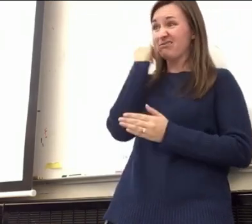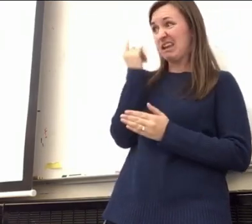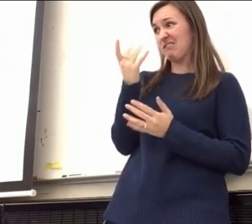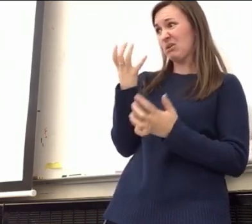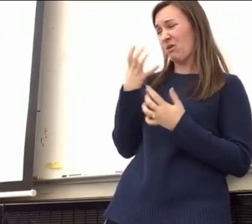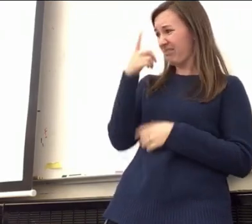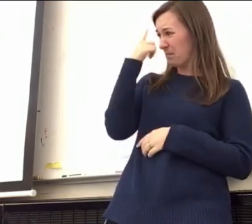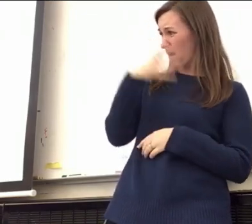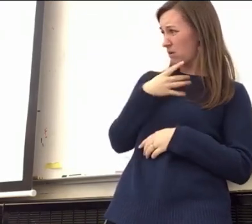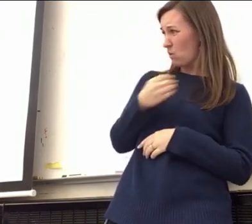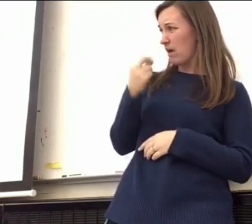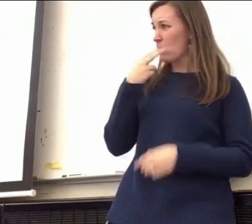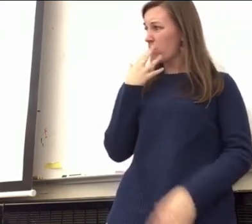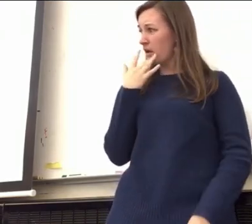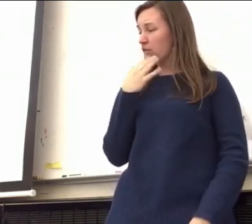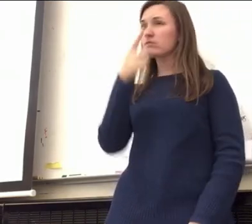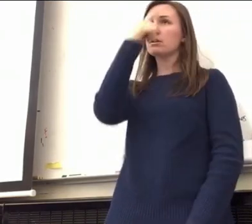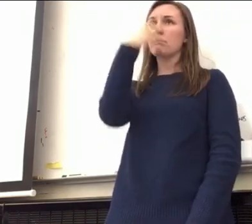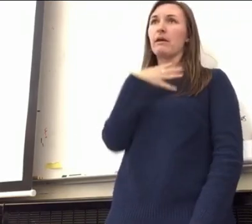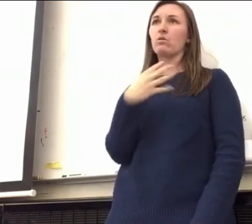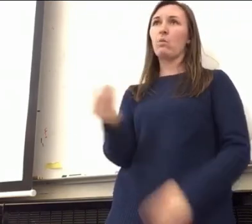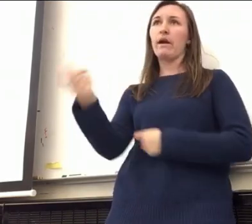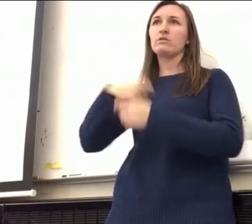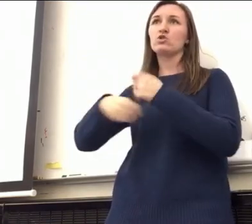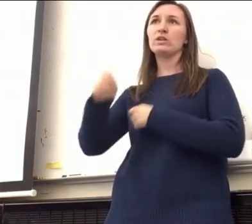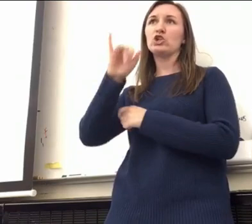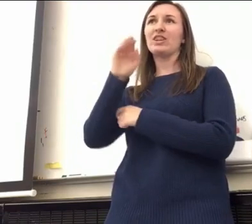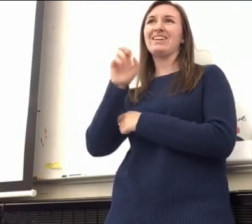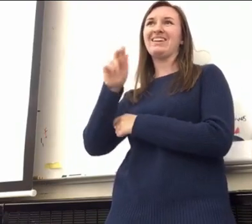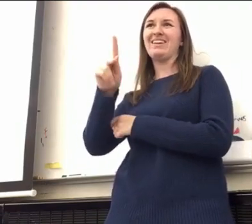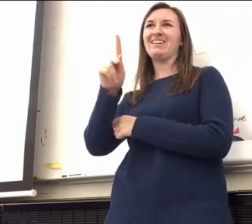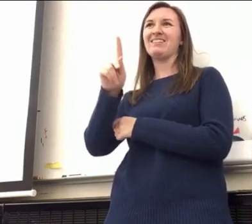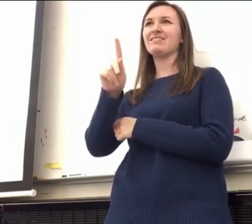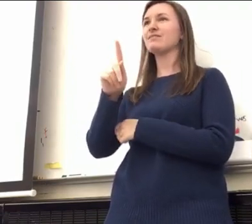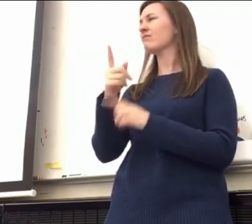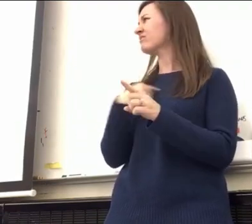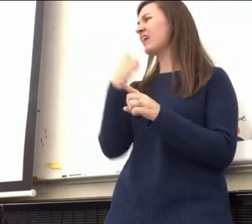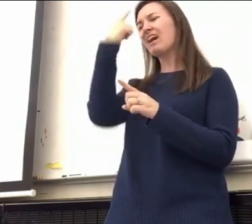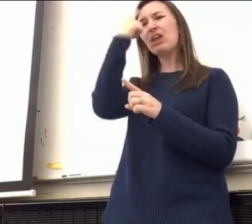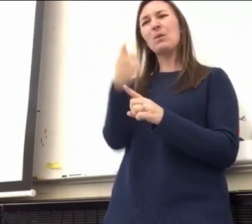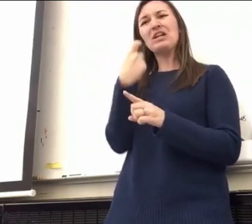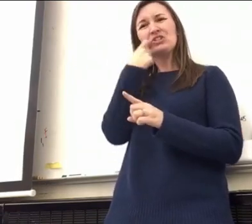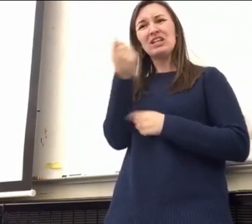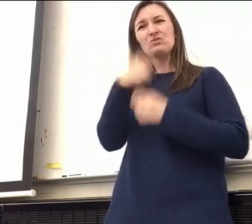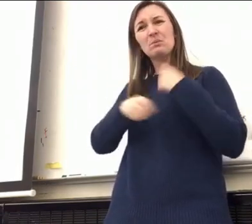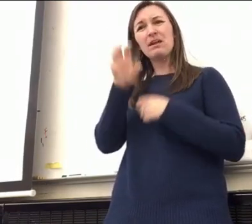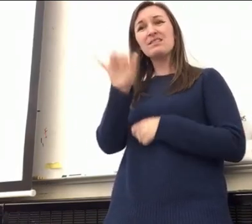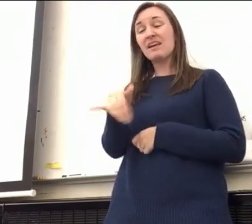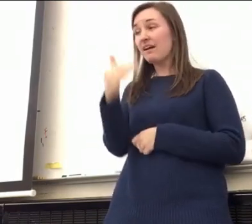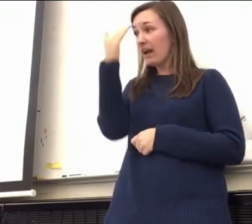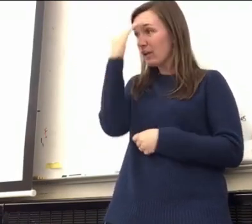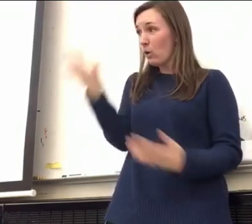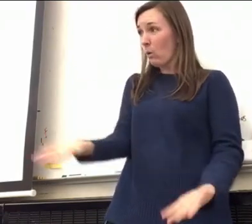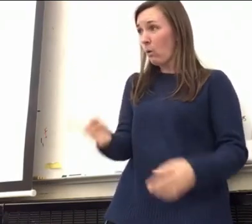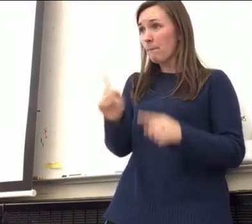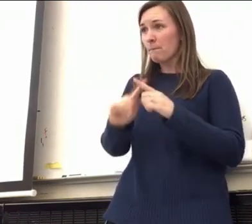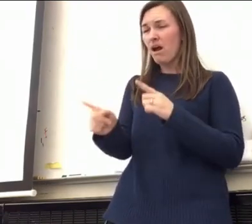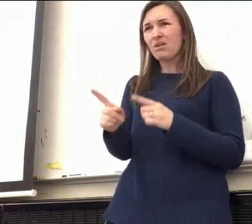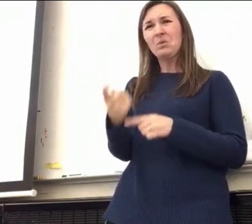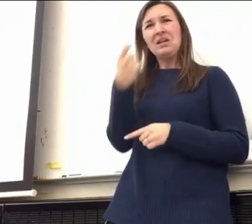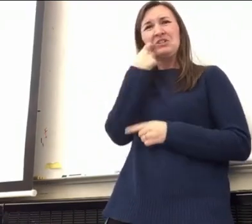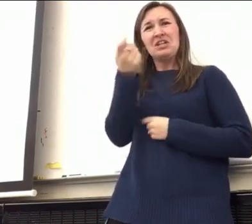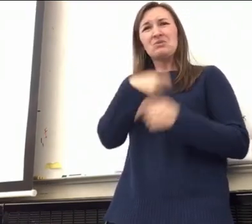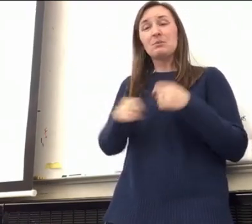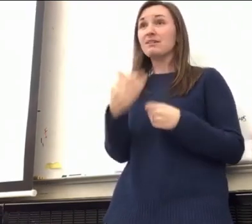it the black and white one or the color one? The black and white one. Wait, I thought we just replaced that. I don't know. It says it's out of ink.